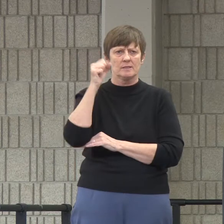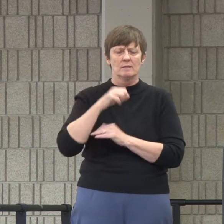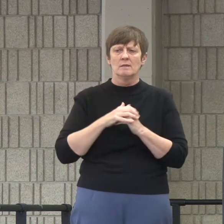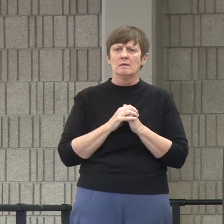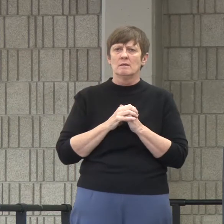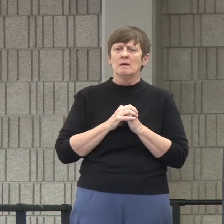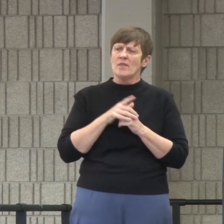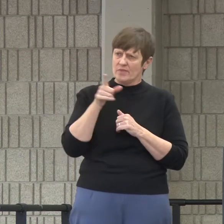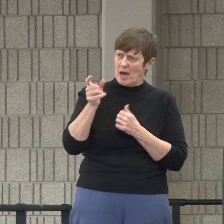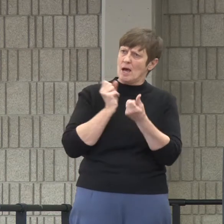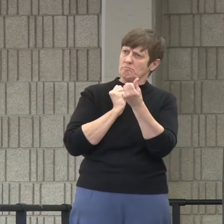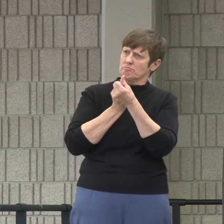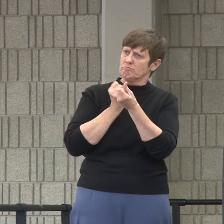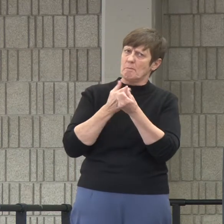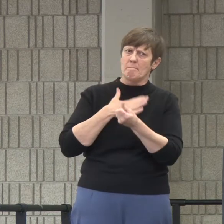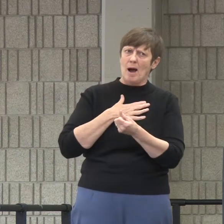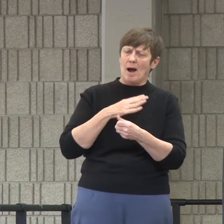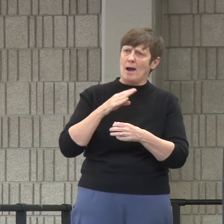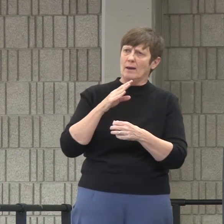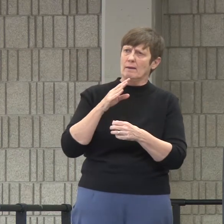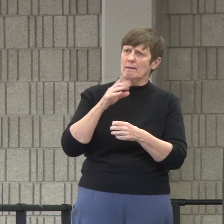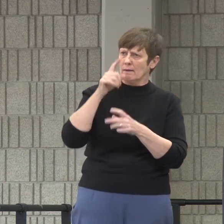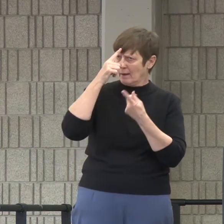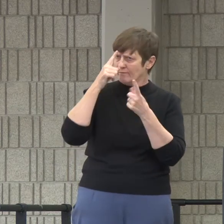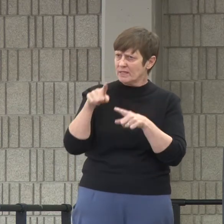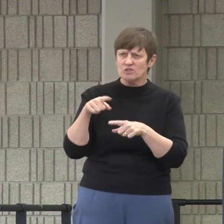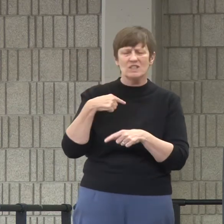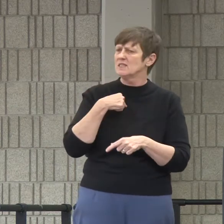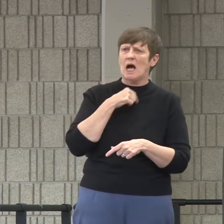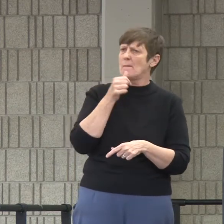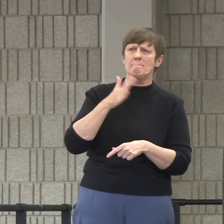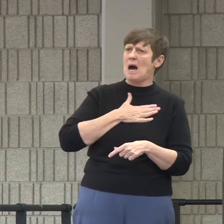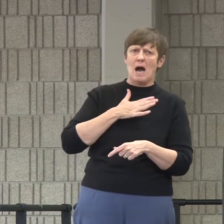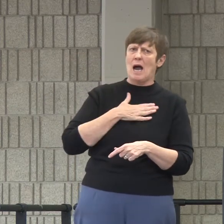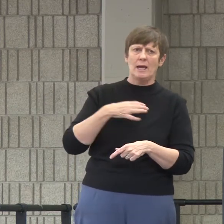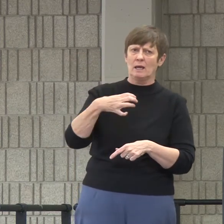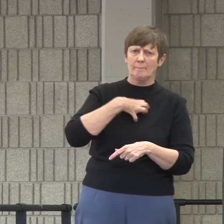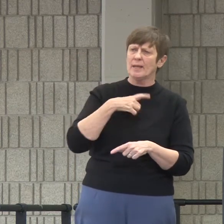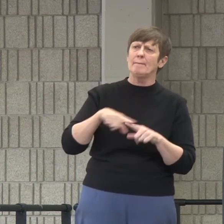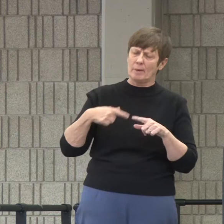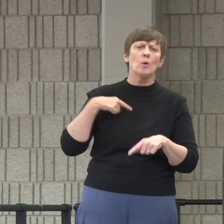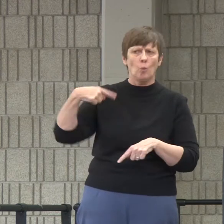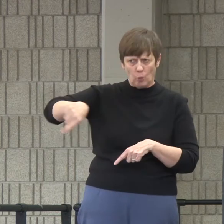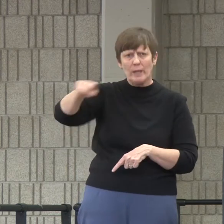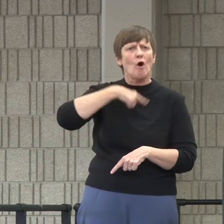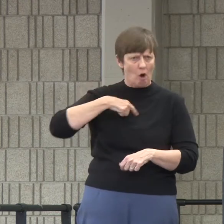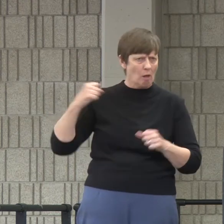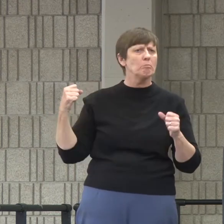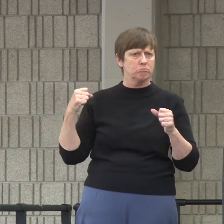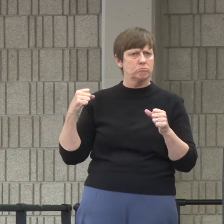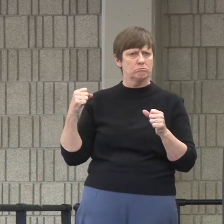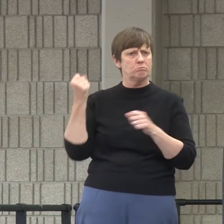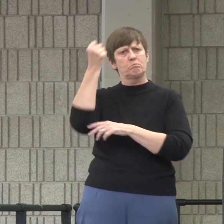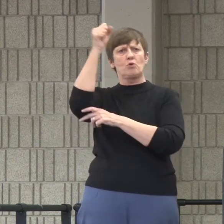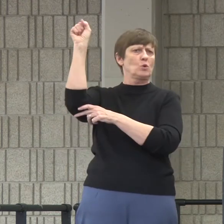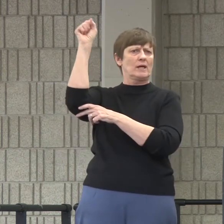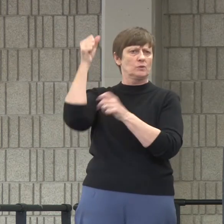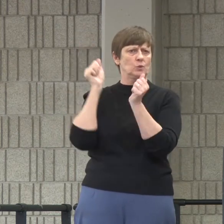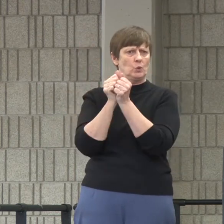her convictions, but we must all protest. Whether you identify with Black Lives